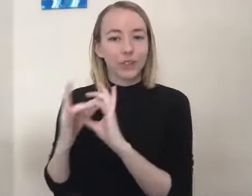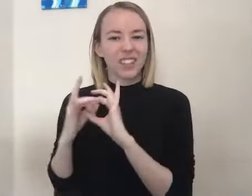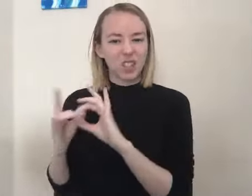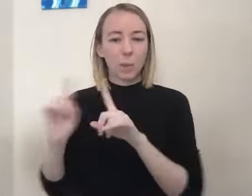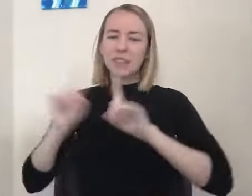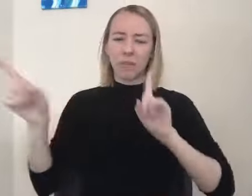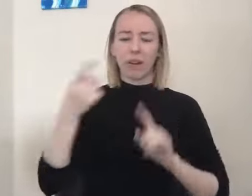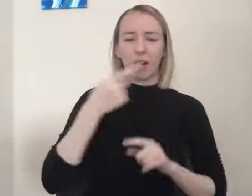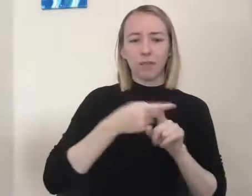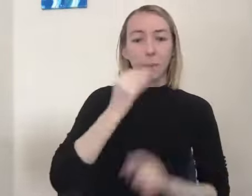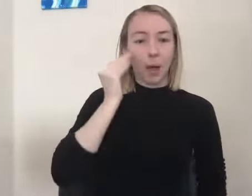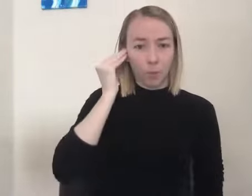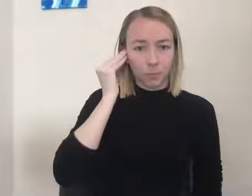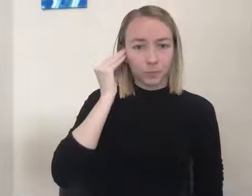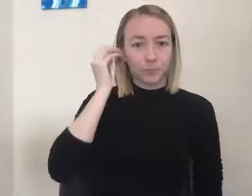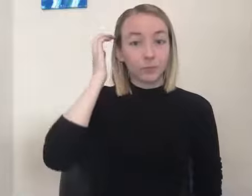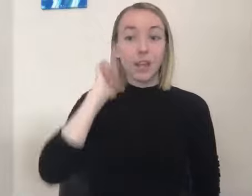were going to have this lovely roses round the door